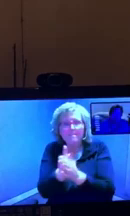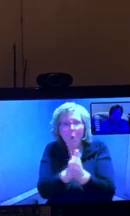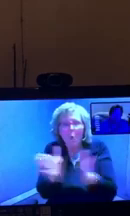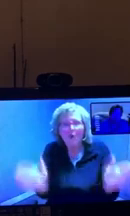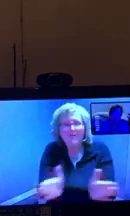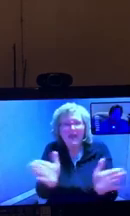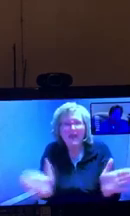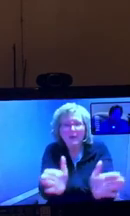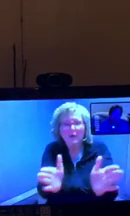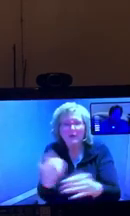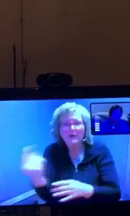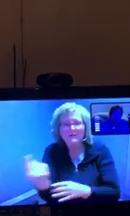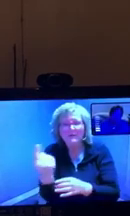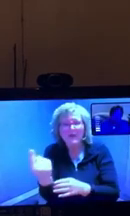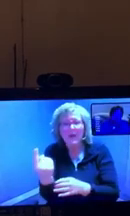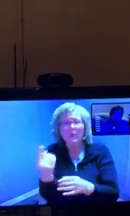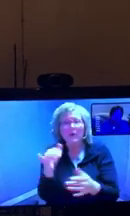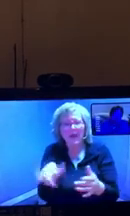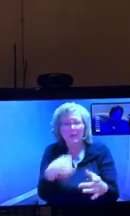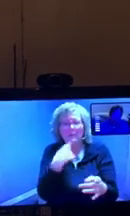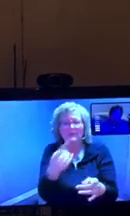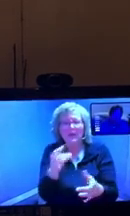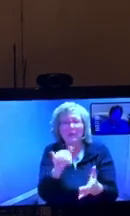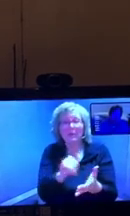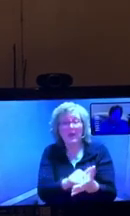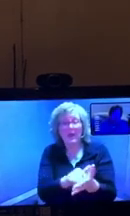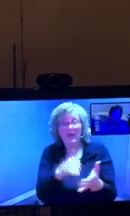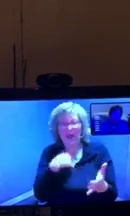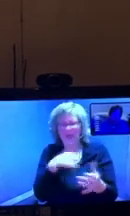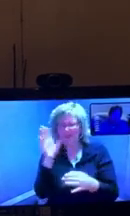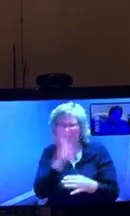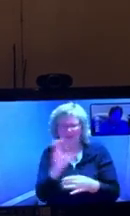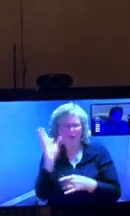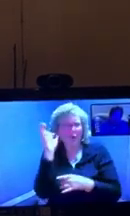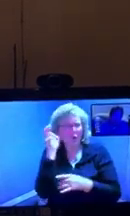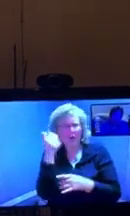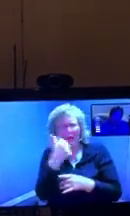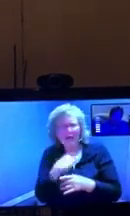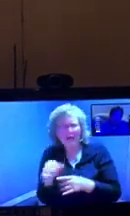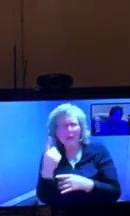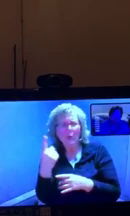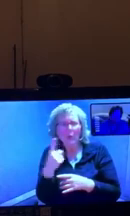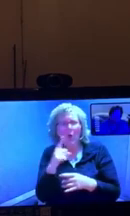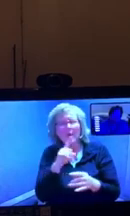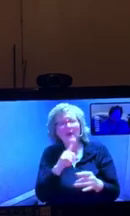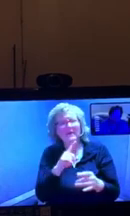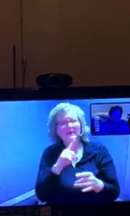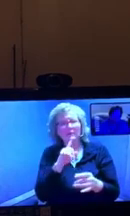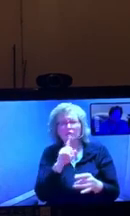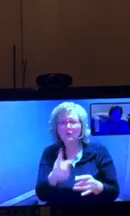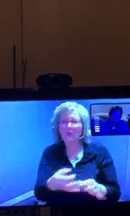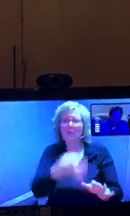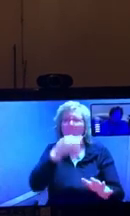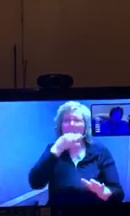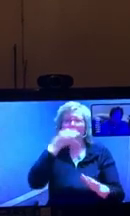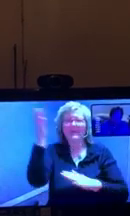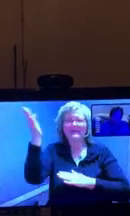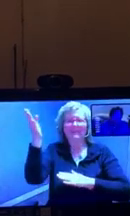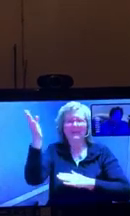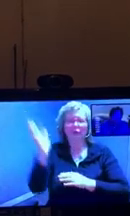somebody that, I'm going to tell you, I've never heard anybody as gifted a speaker, other maybe than Fred Bender. And